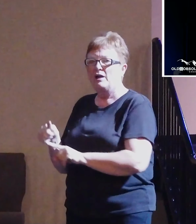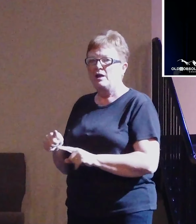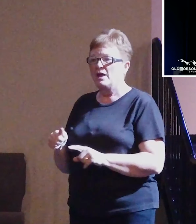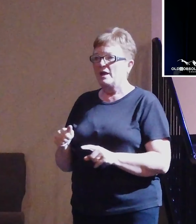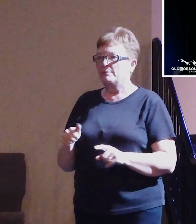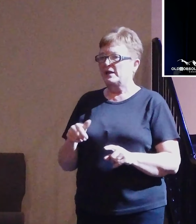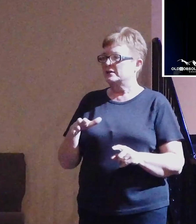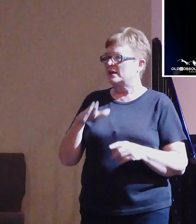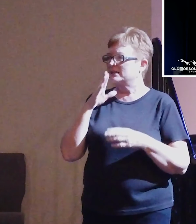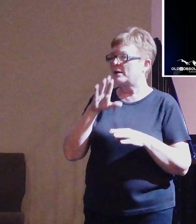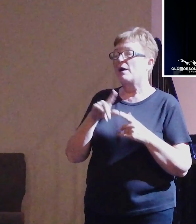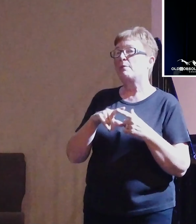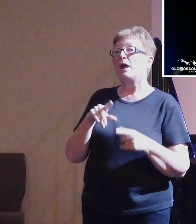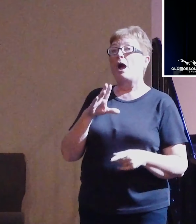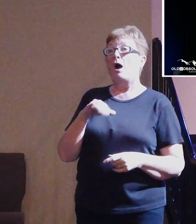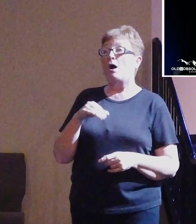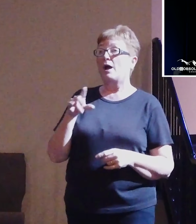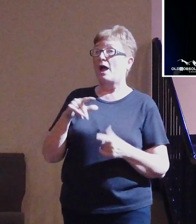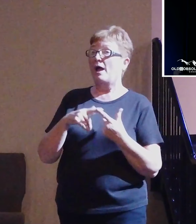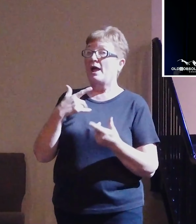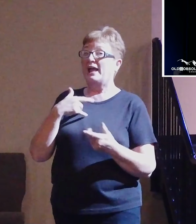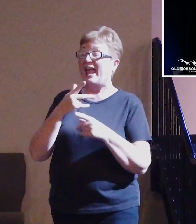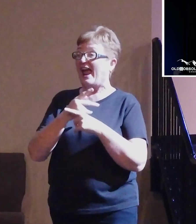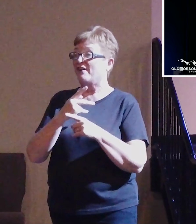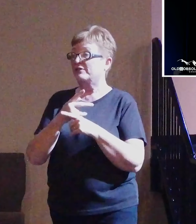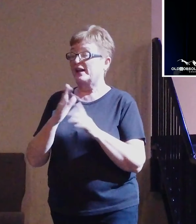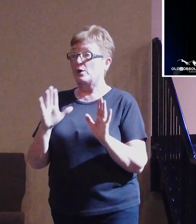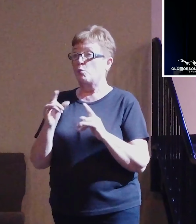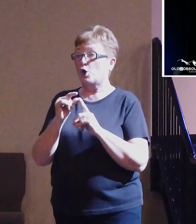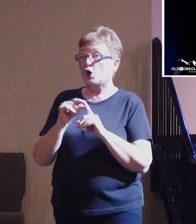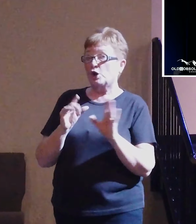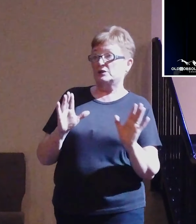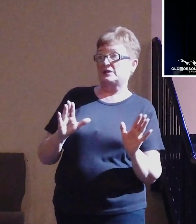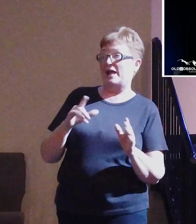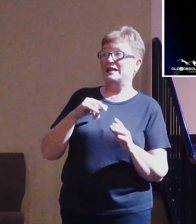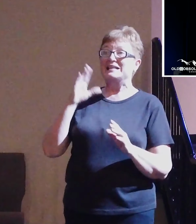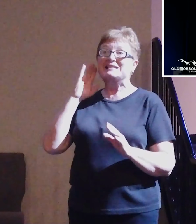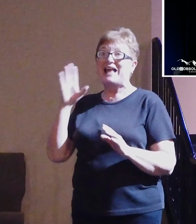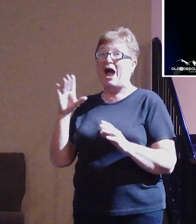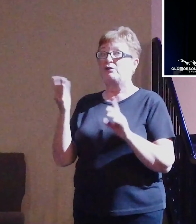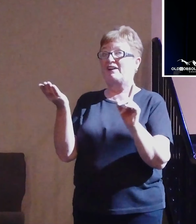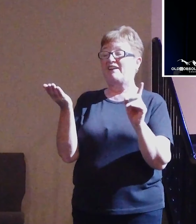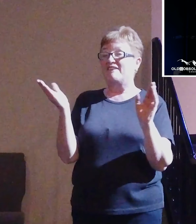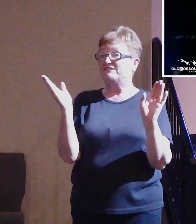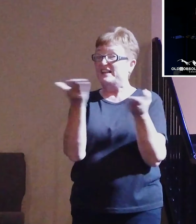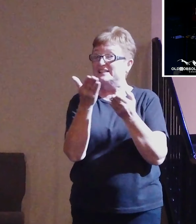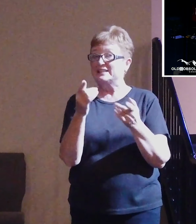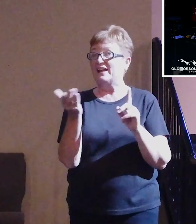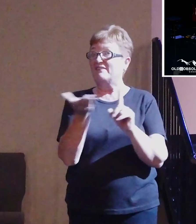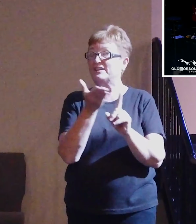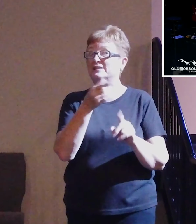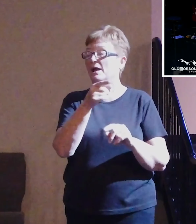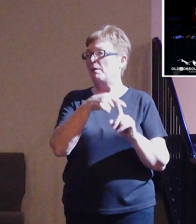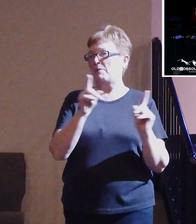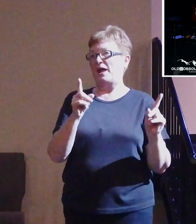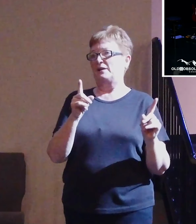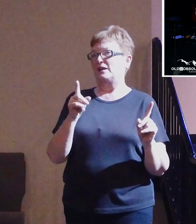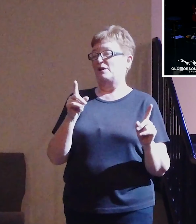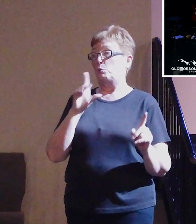or the use of innuendo or carefully selected words that might sound convincing and true but are false? No.